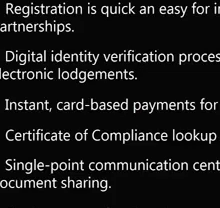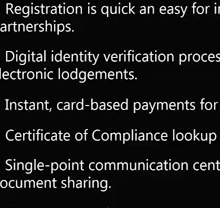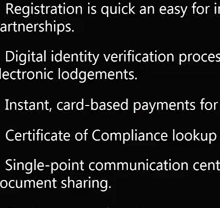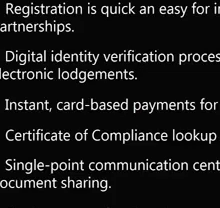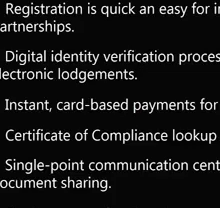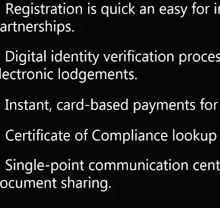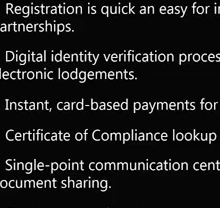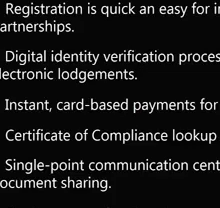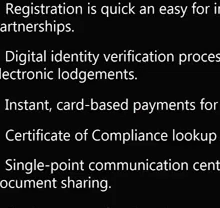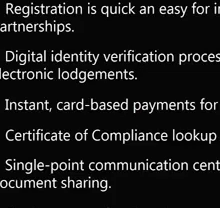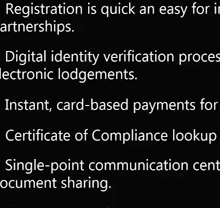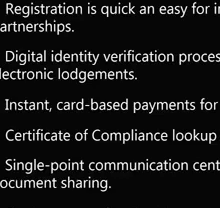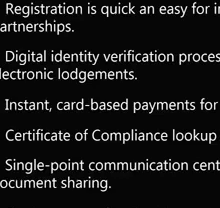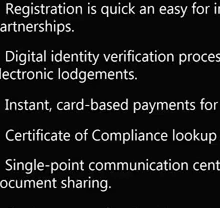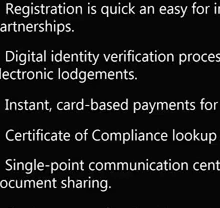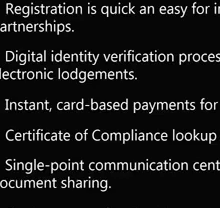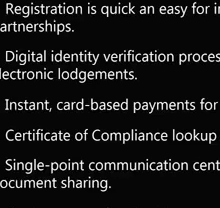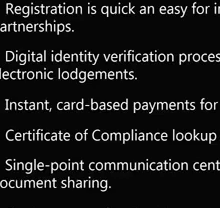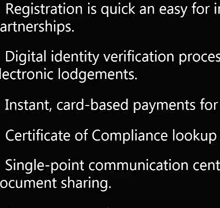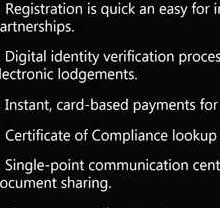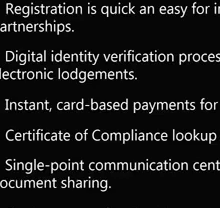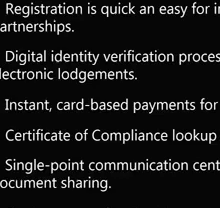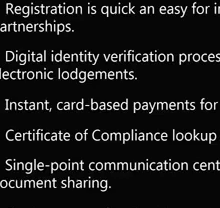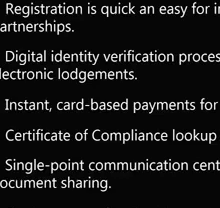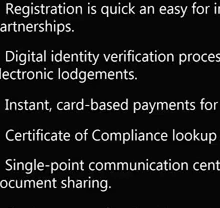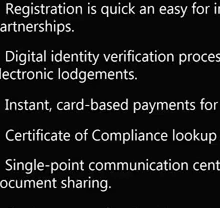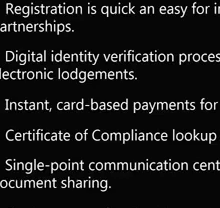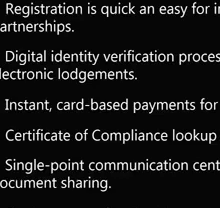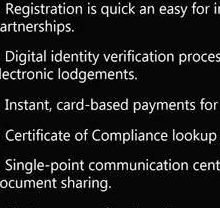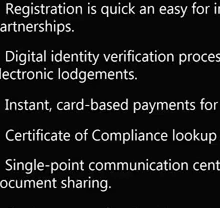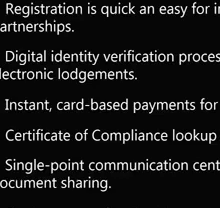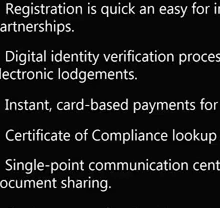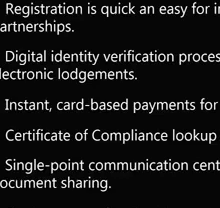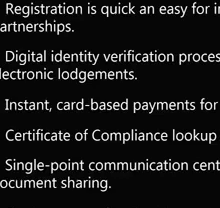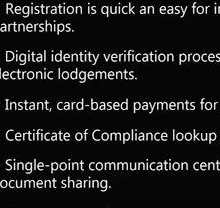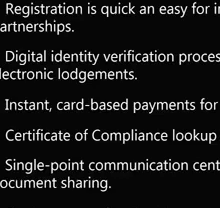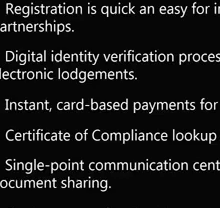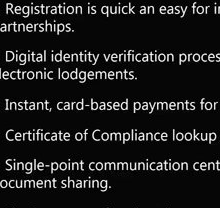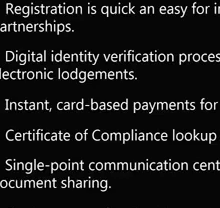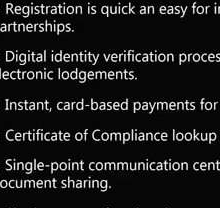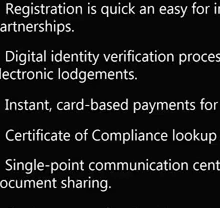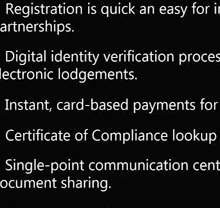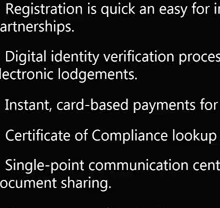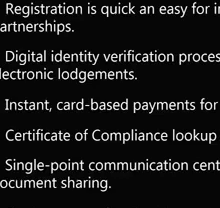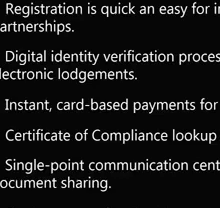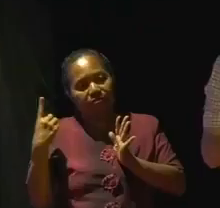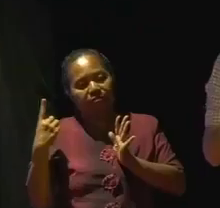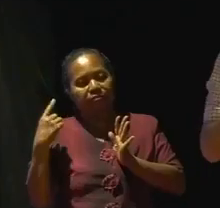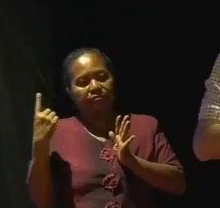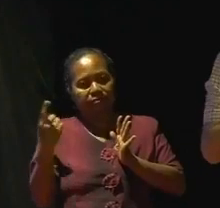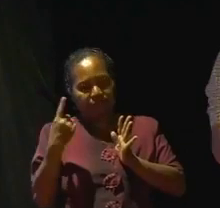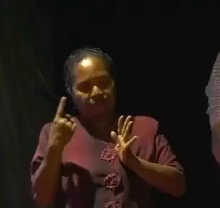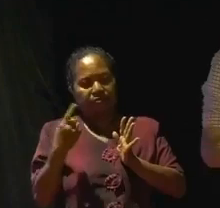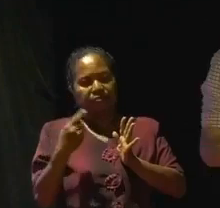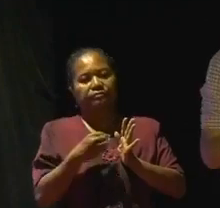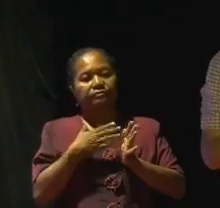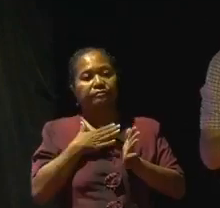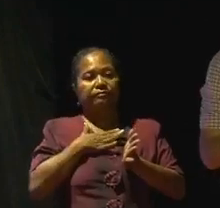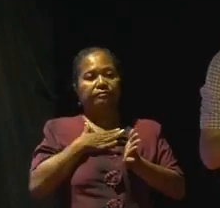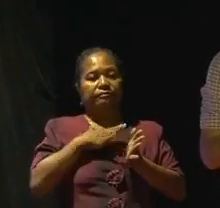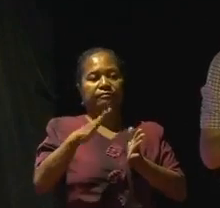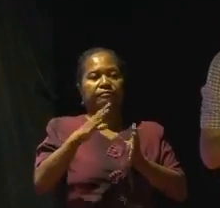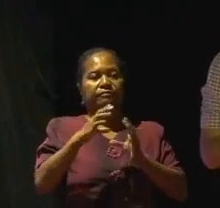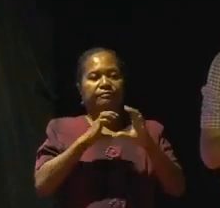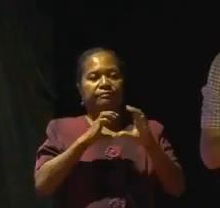is also available on MyIRC. So when it comes to lodgements and things like that, the IRC know who they're dealing with. Instant